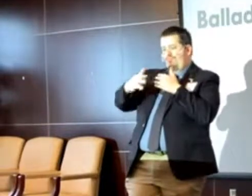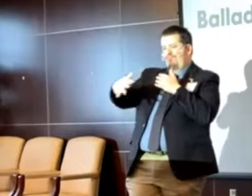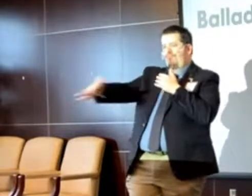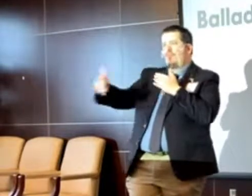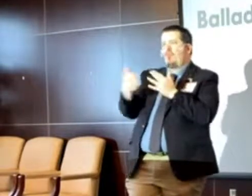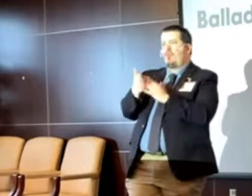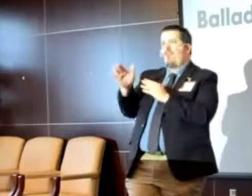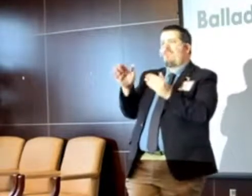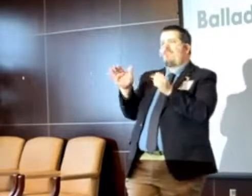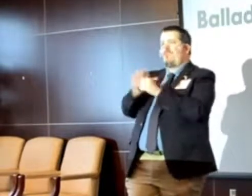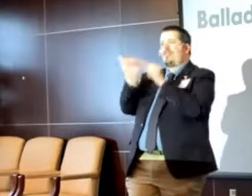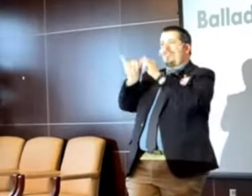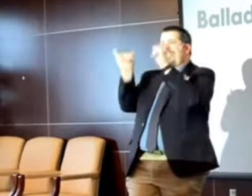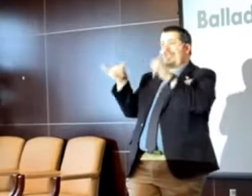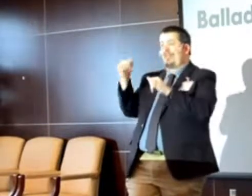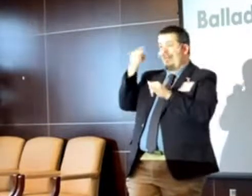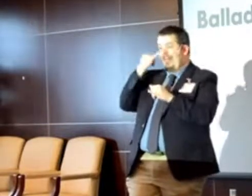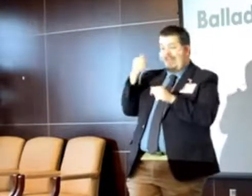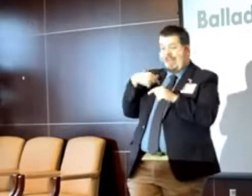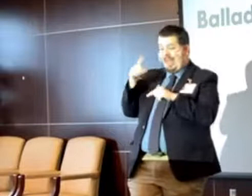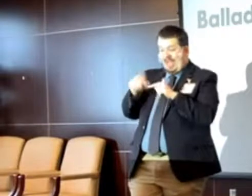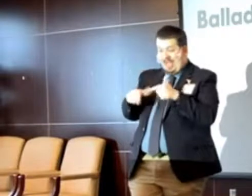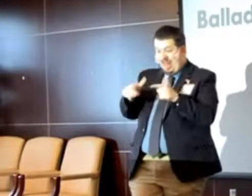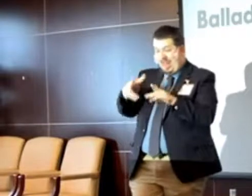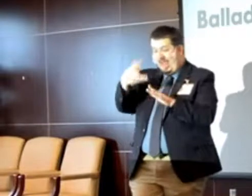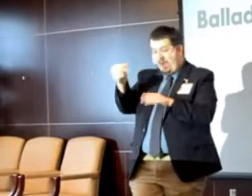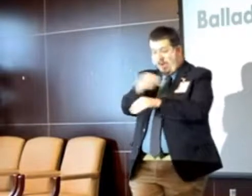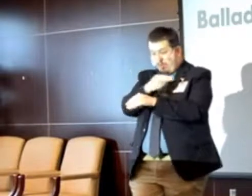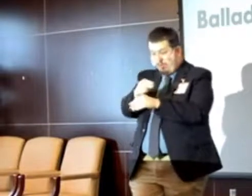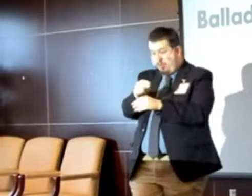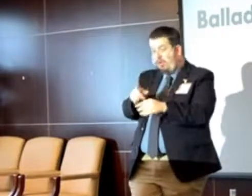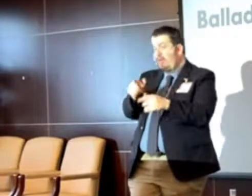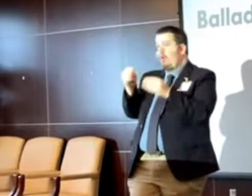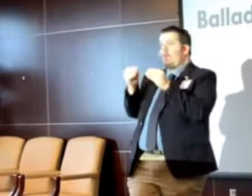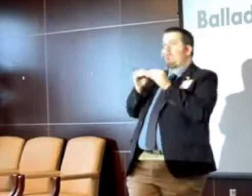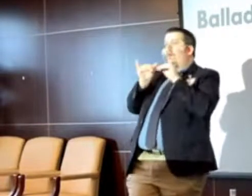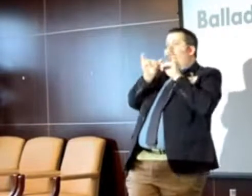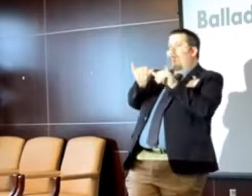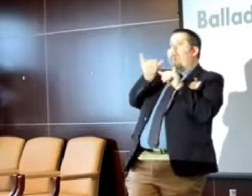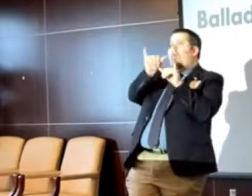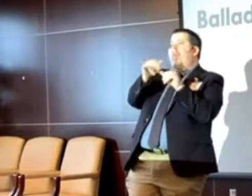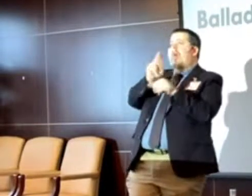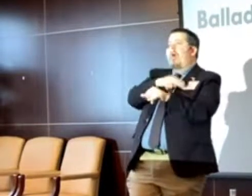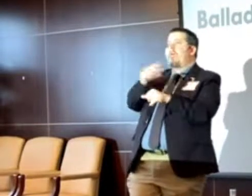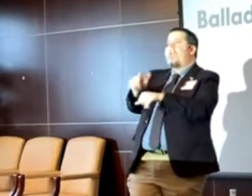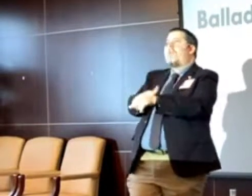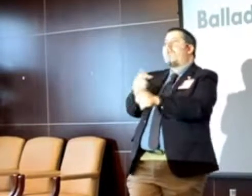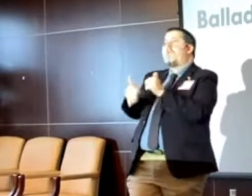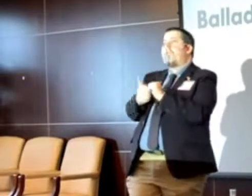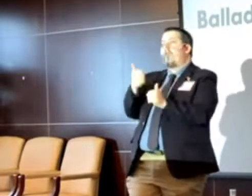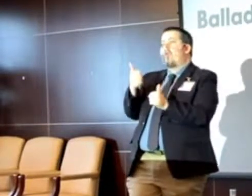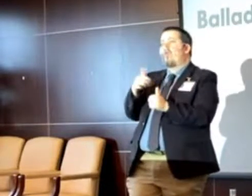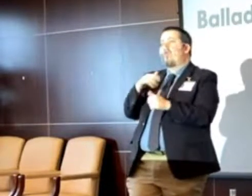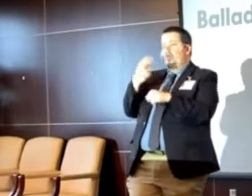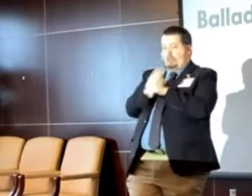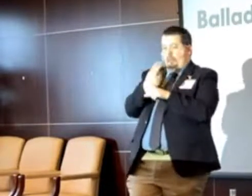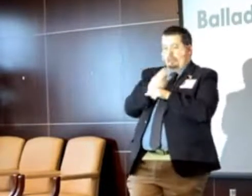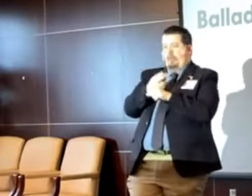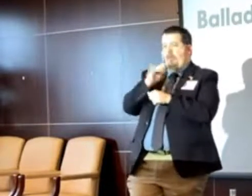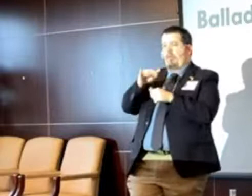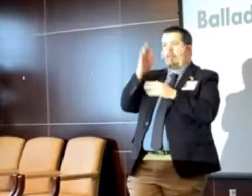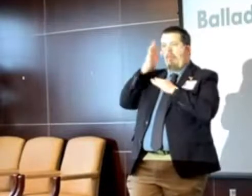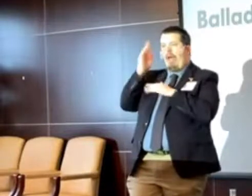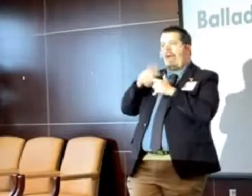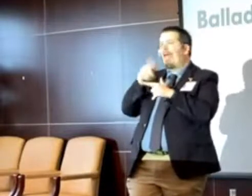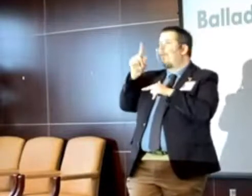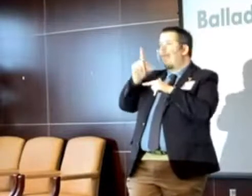system. When we can't discharge as many patients, more patients end up staying in the hospital longer, which ties up those beds, and then you can't